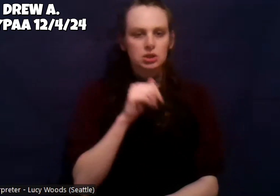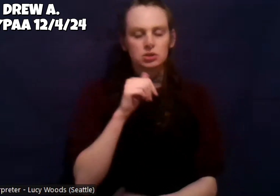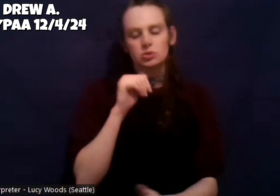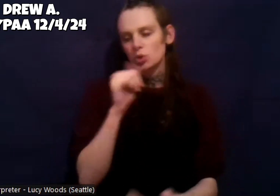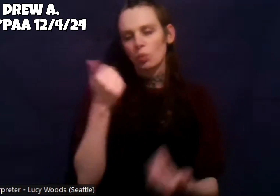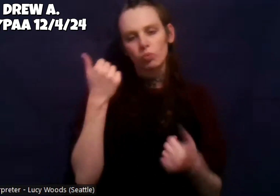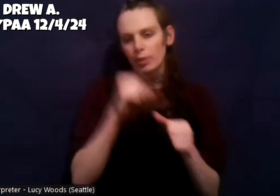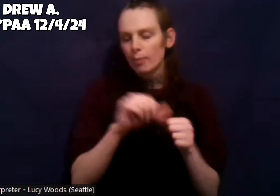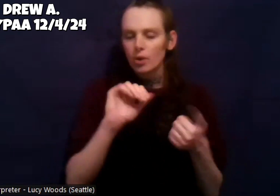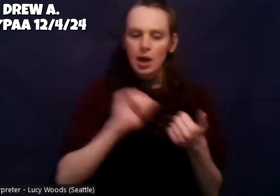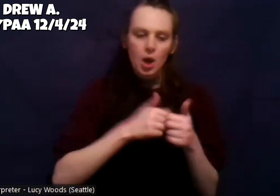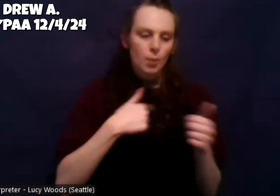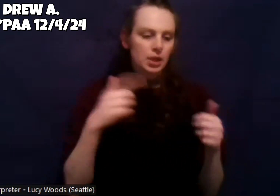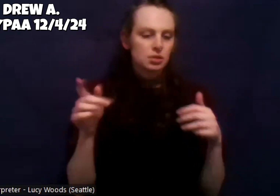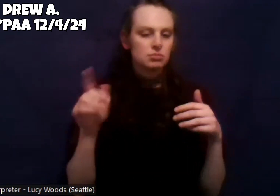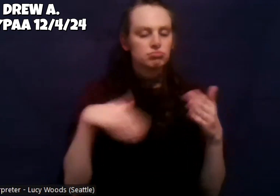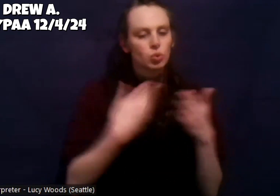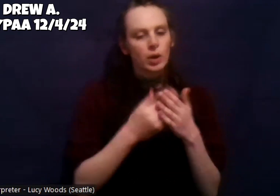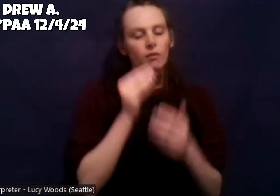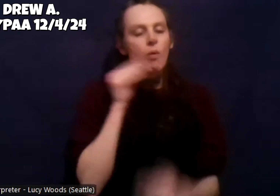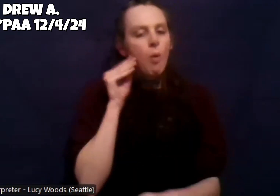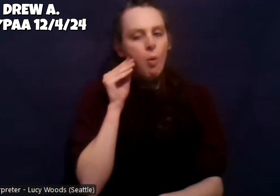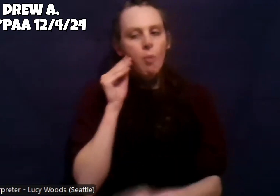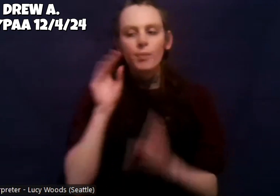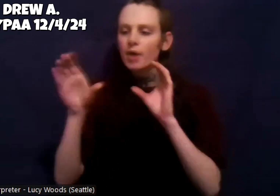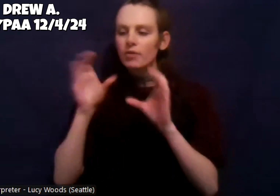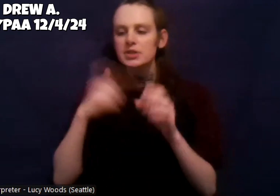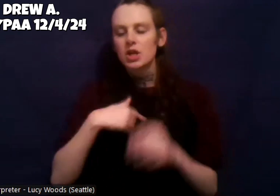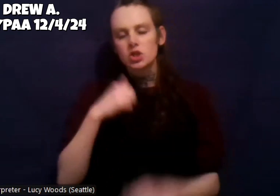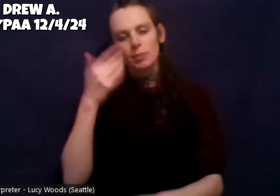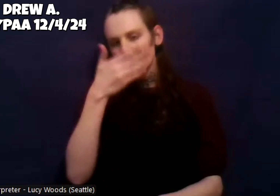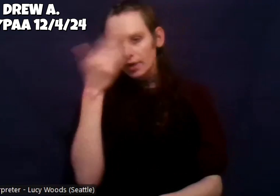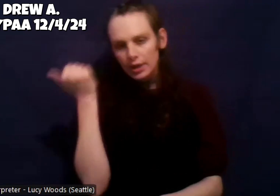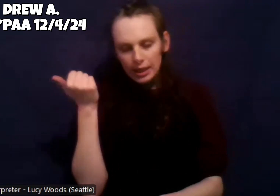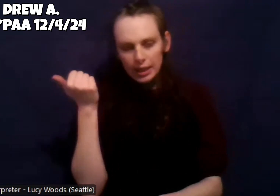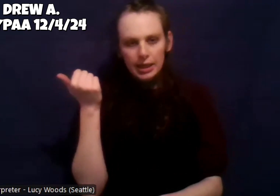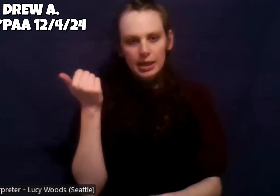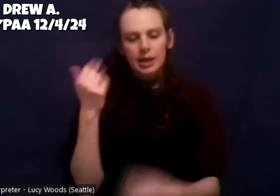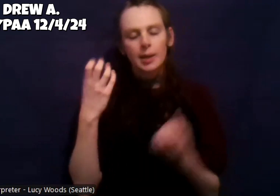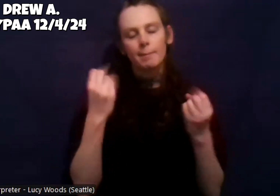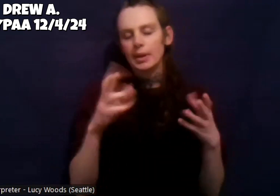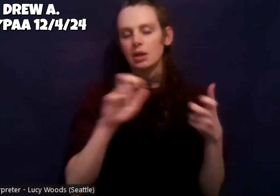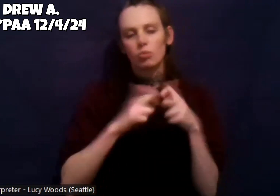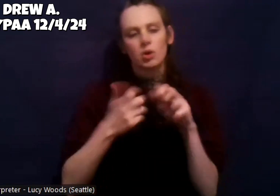remember conversations I had with people and just a lot of problems.